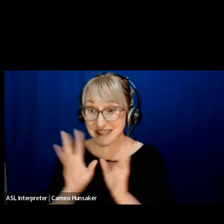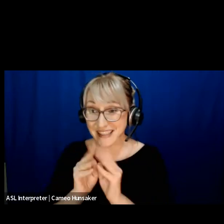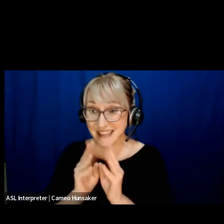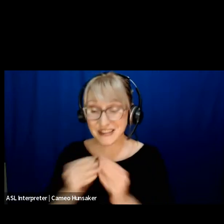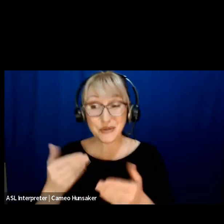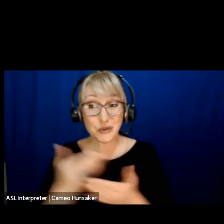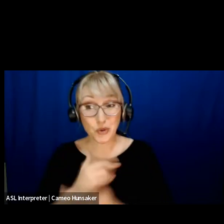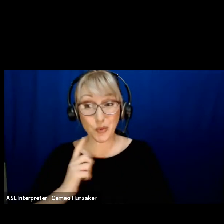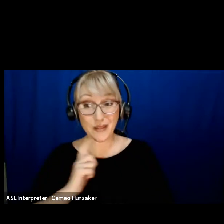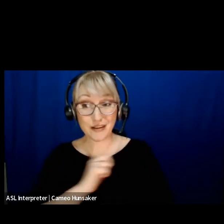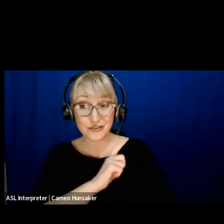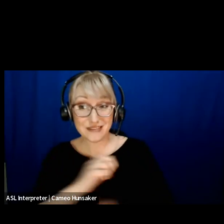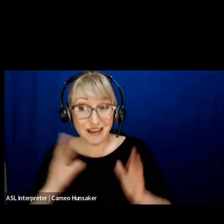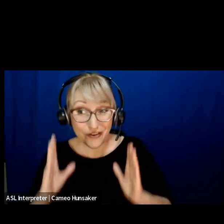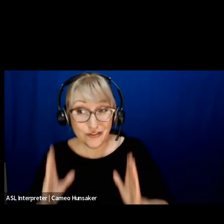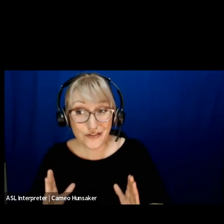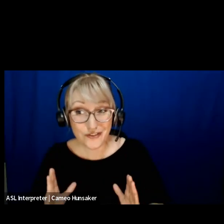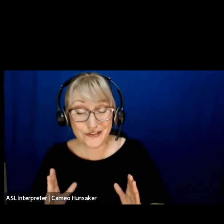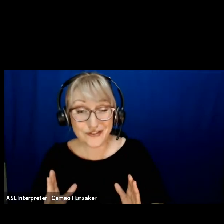legislators, and